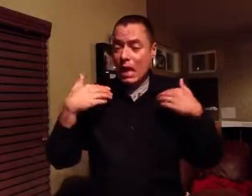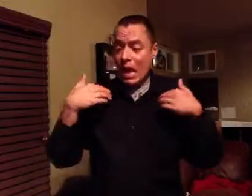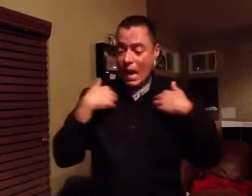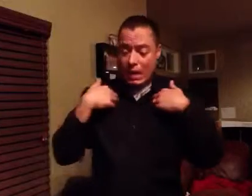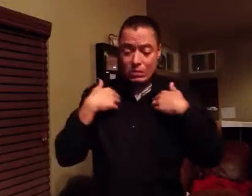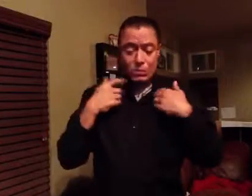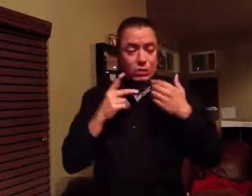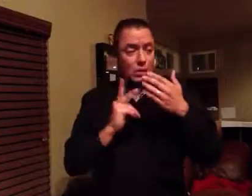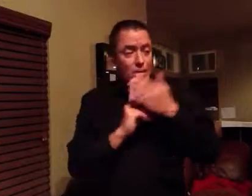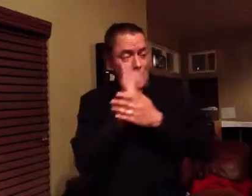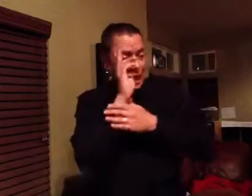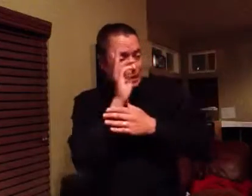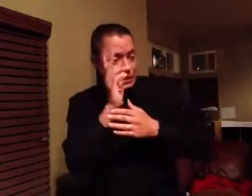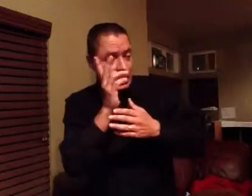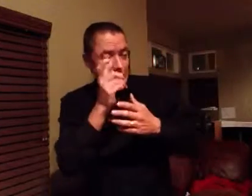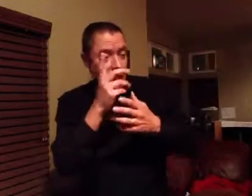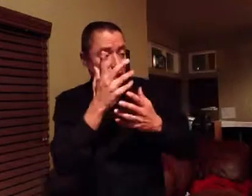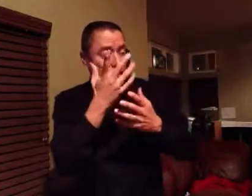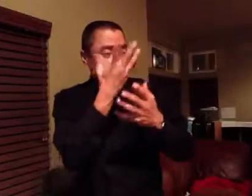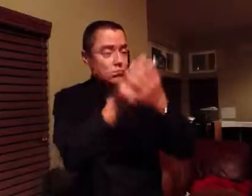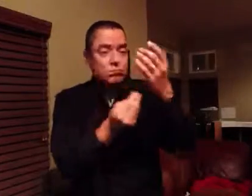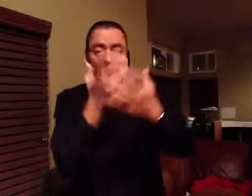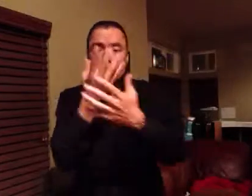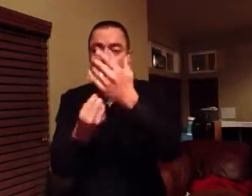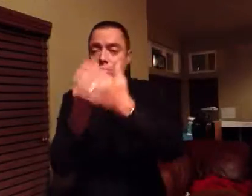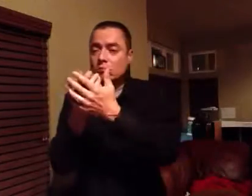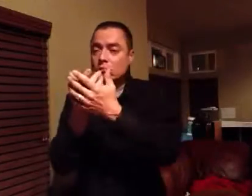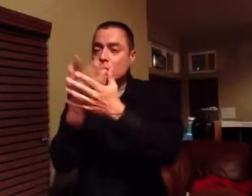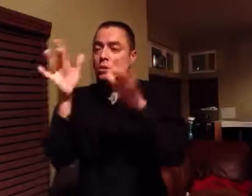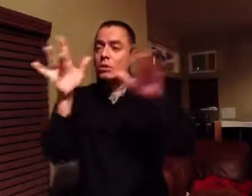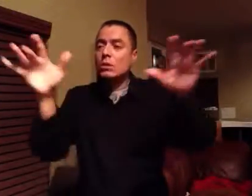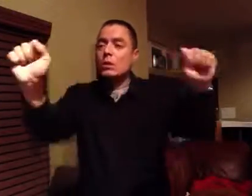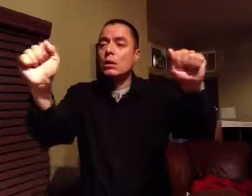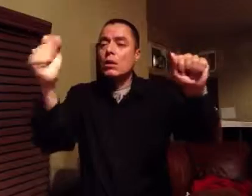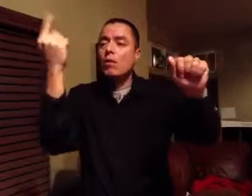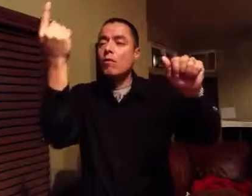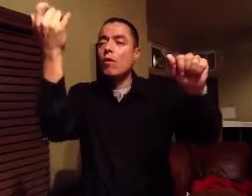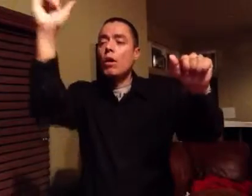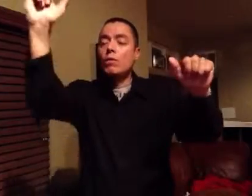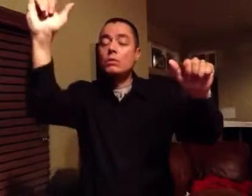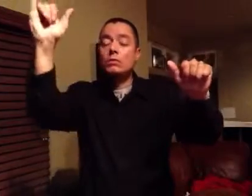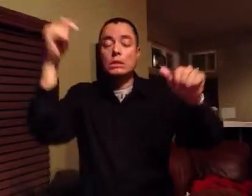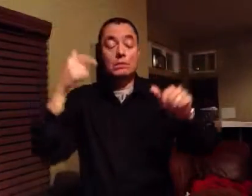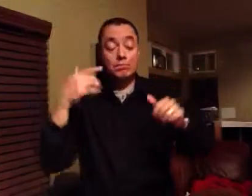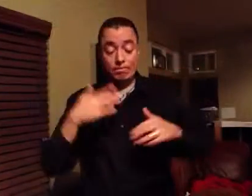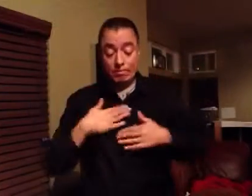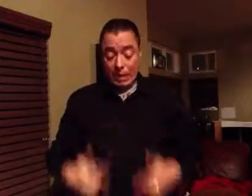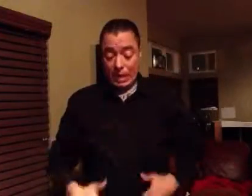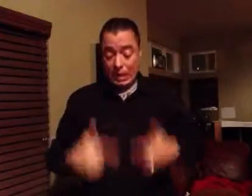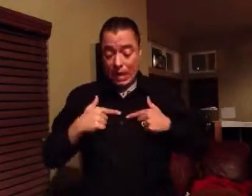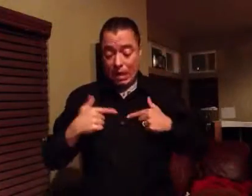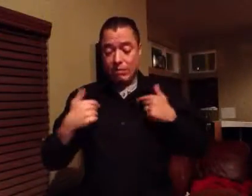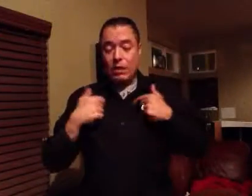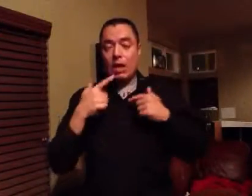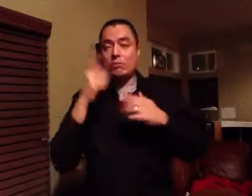In my life, I have dreamt of seeing the great herds of wild animals, jungles and rainforests full of